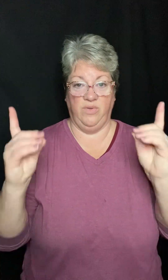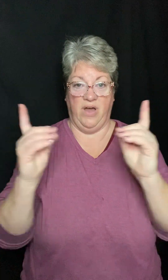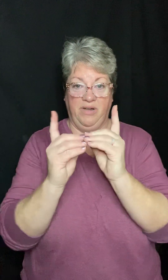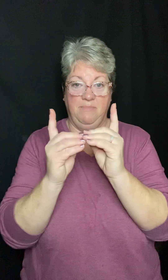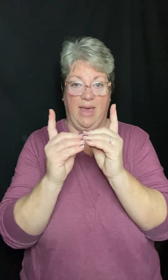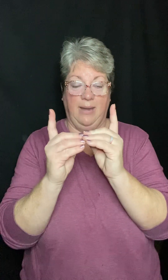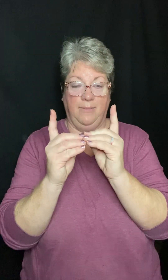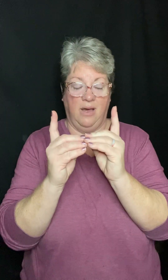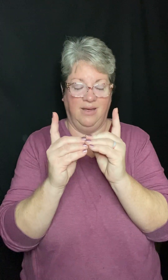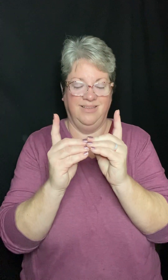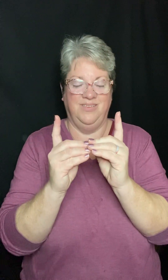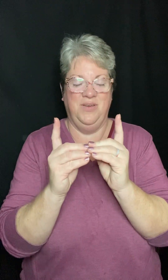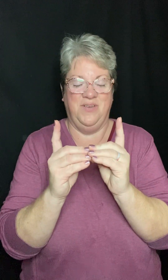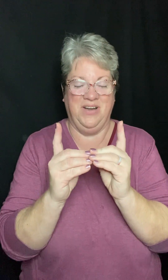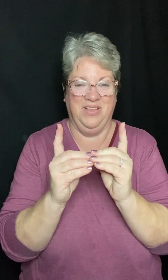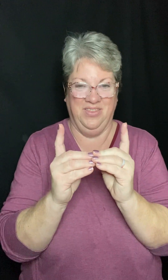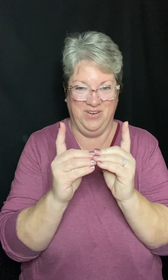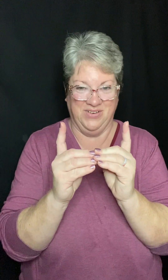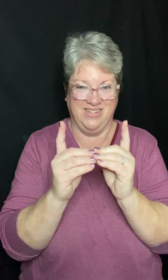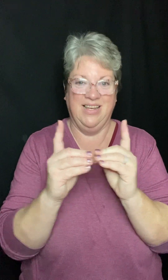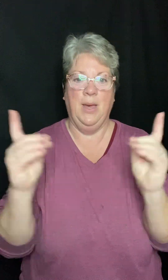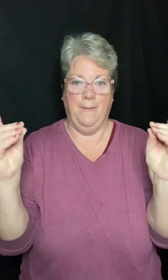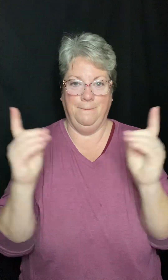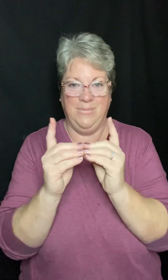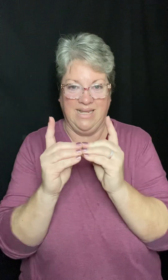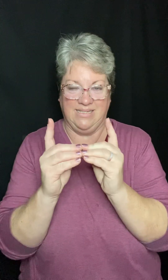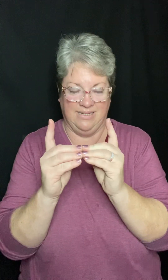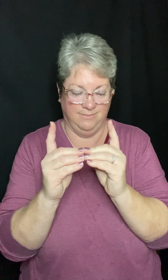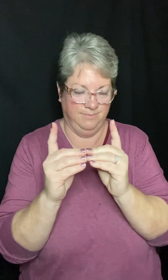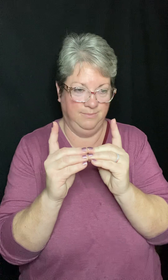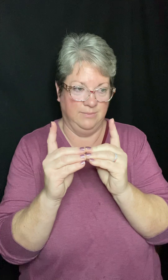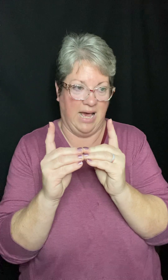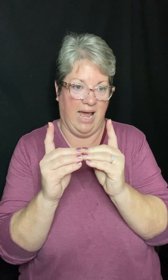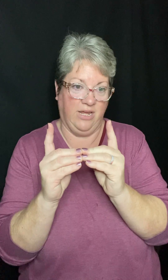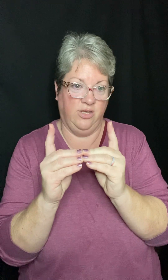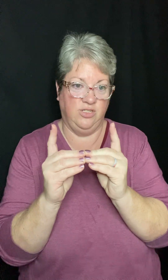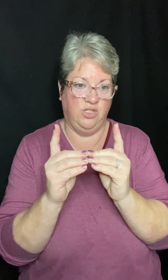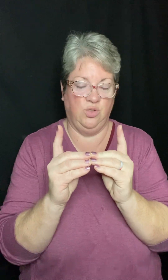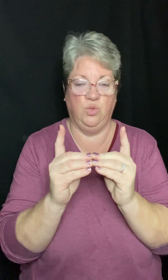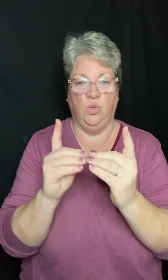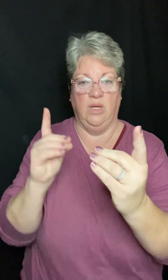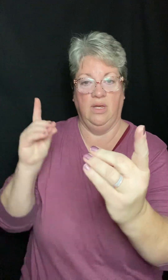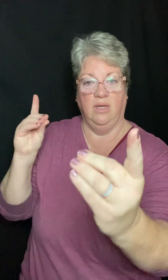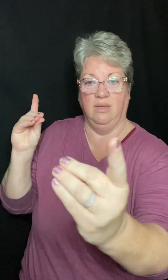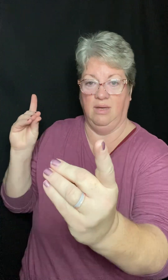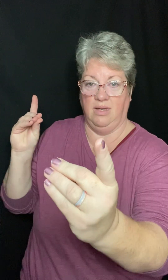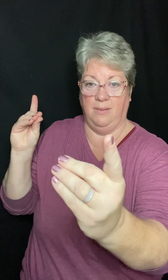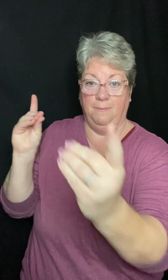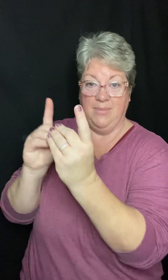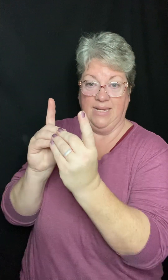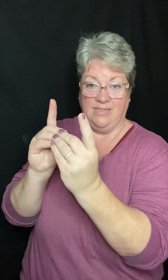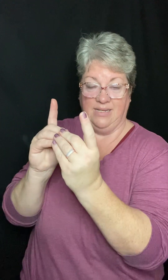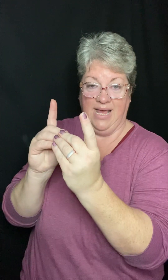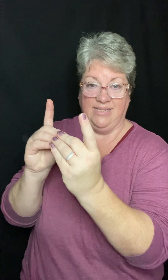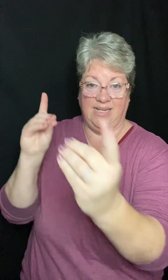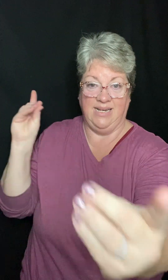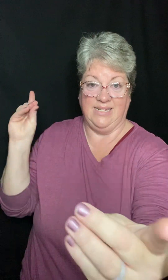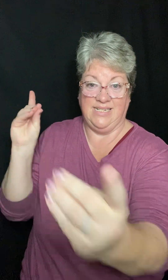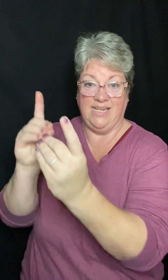already we've already learned meet. I could do meet as in, it's nice to